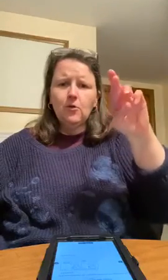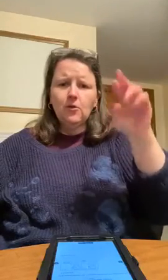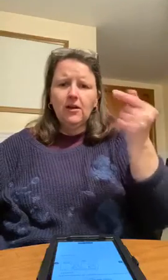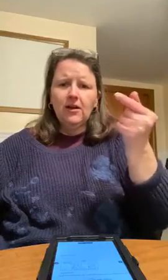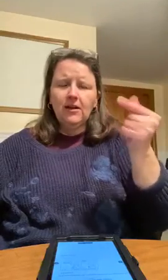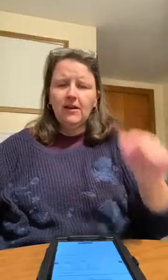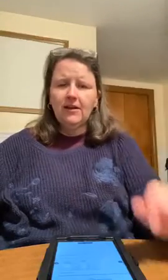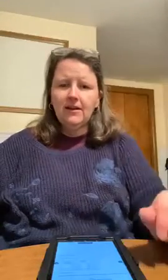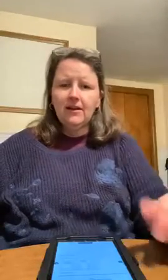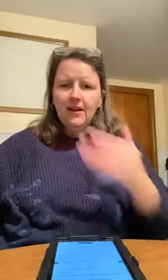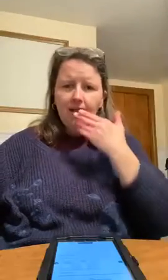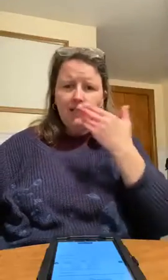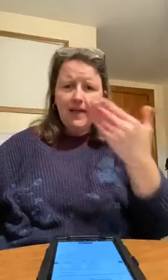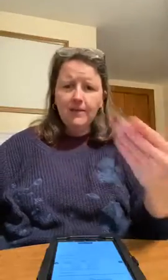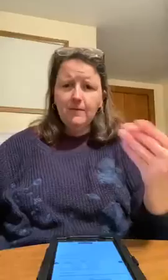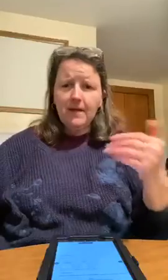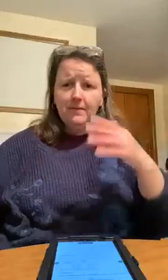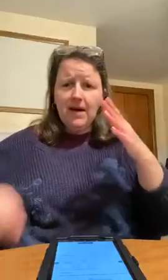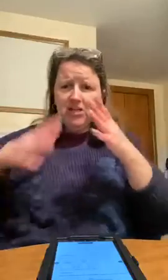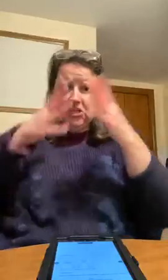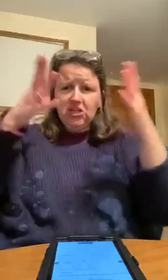Library.org. Thank you very much.